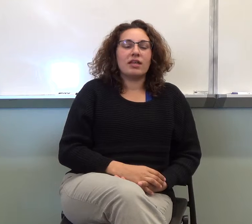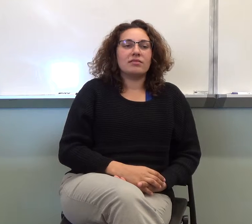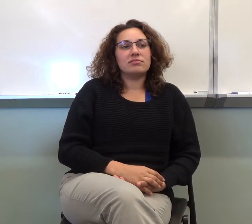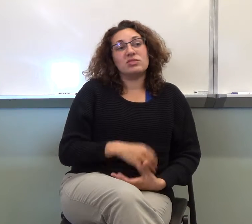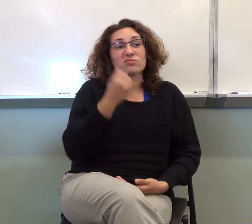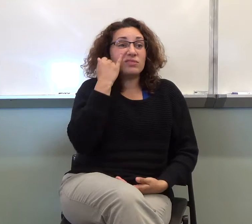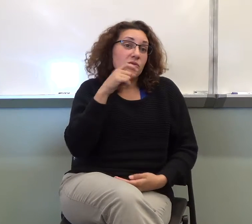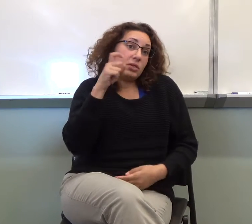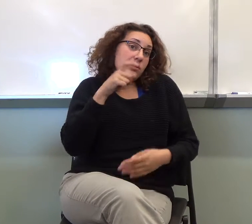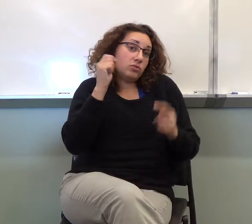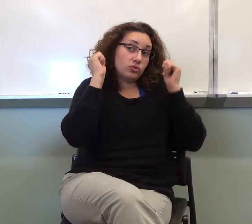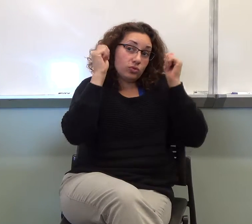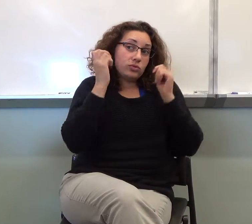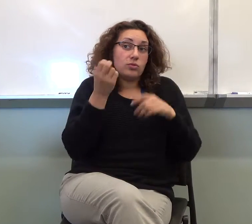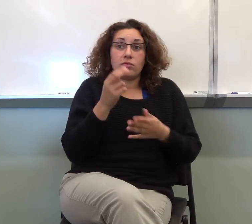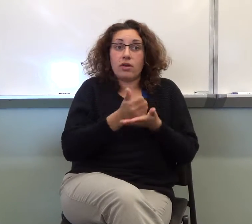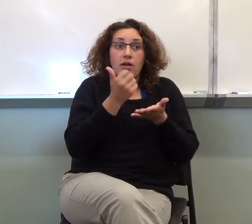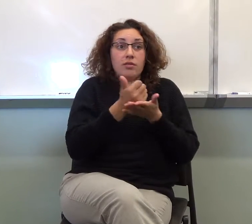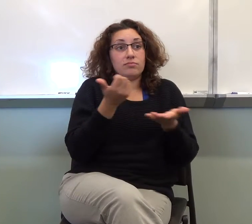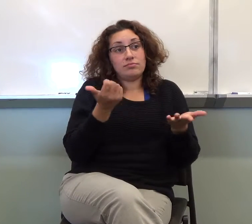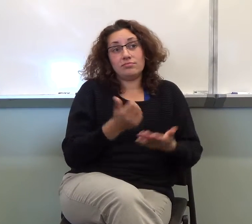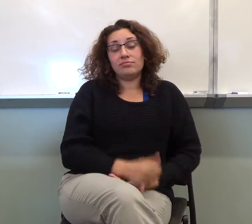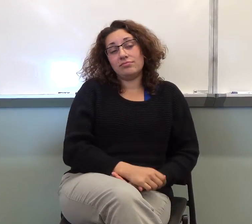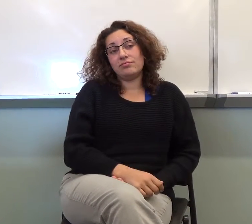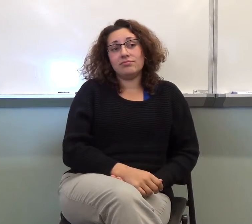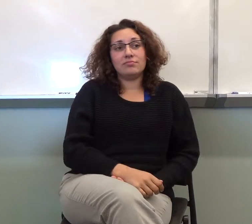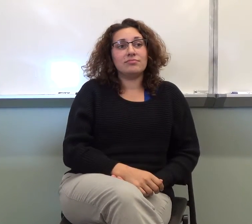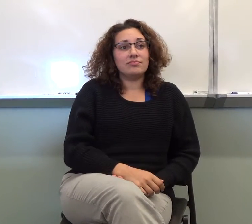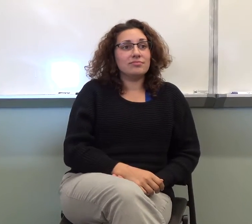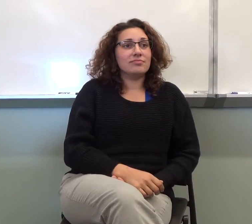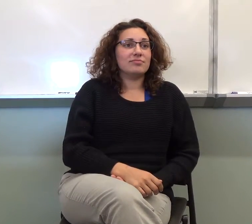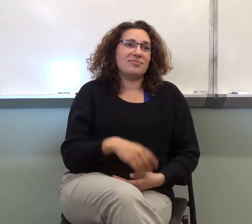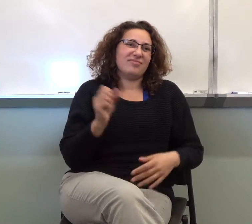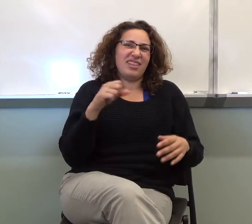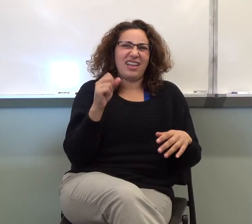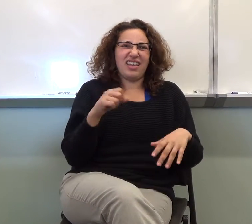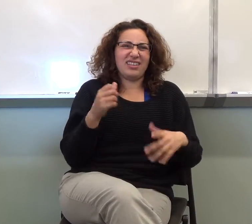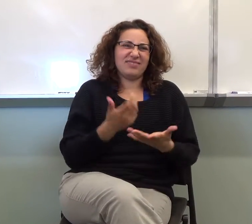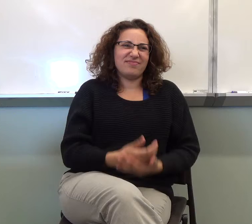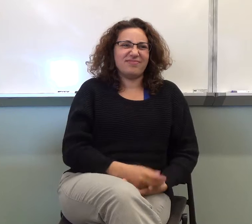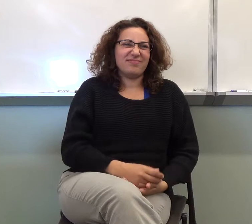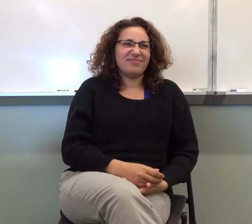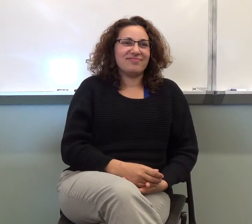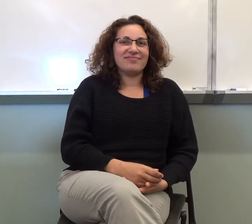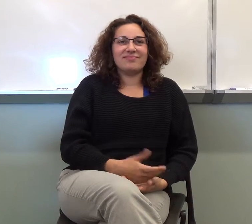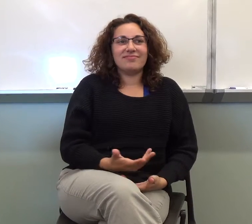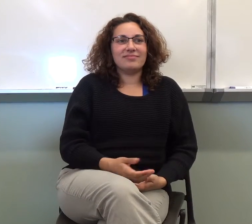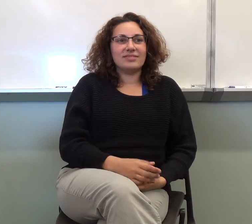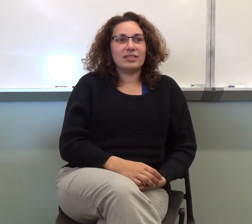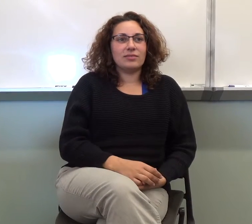Okay, this is a school calendar. Spring semester, Monday, June 2nd.